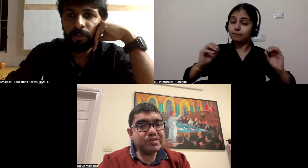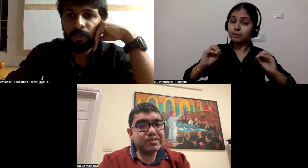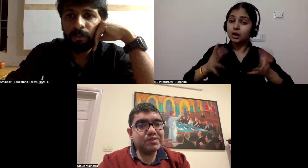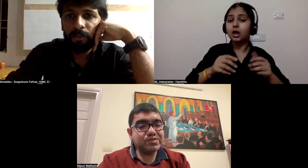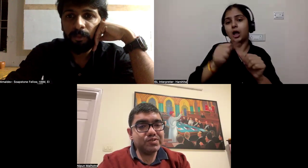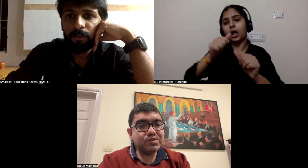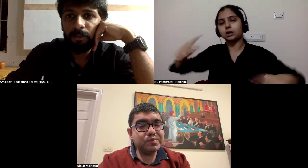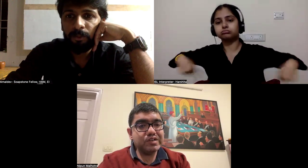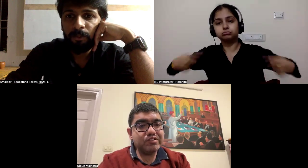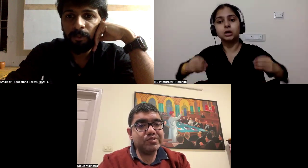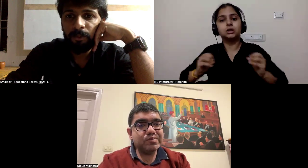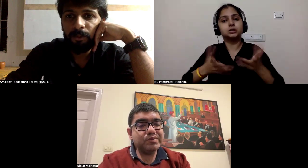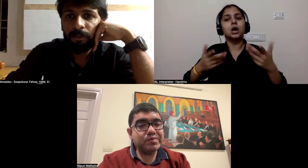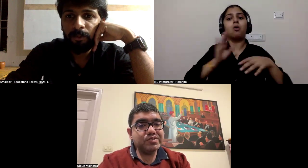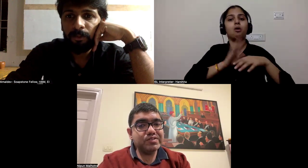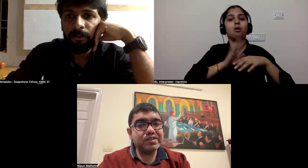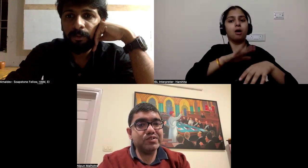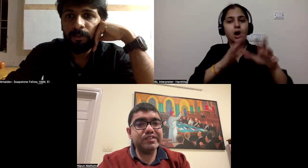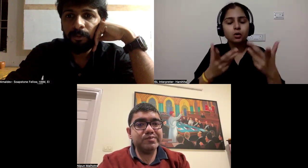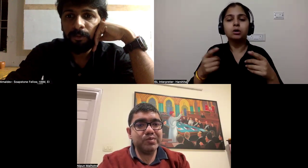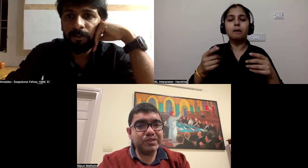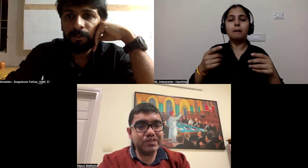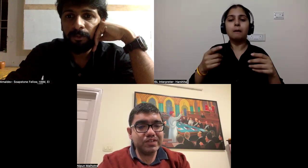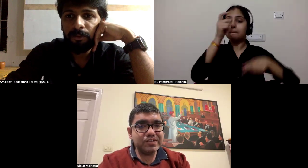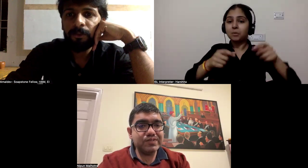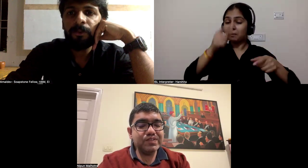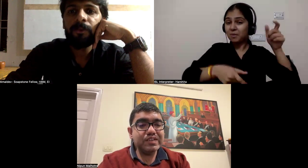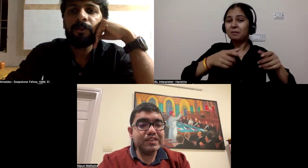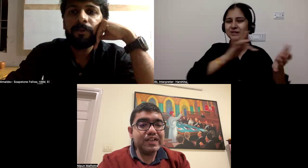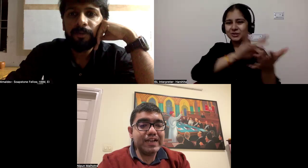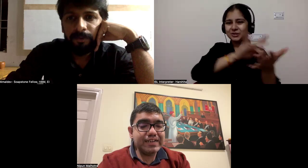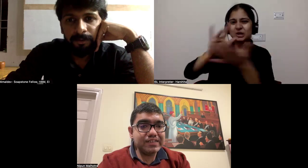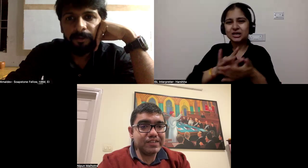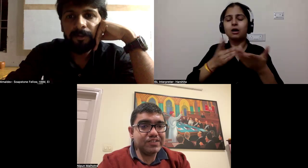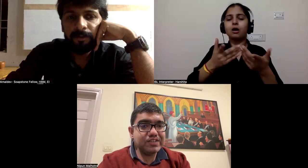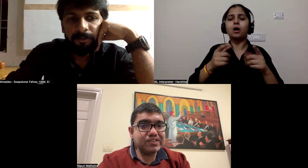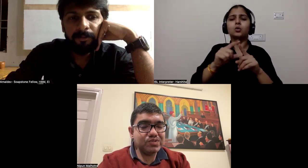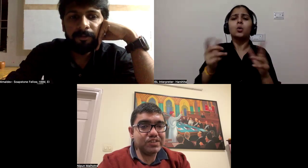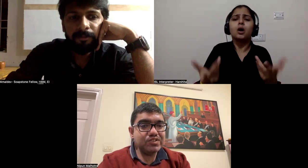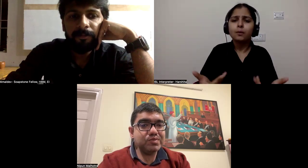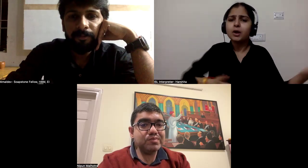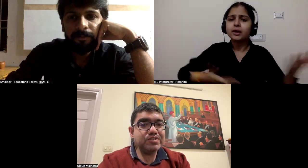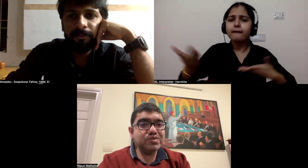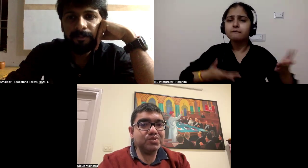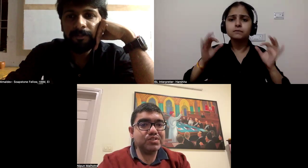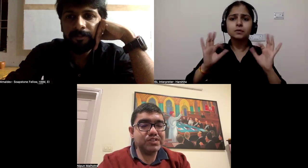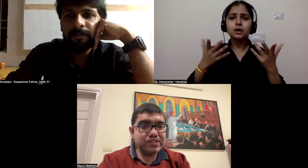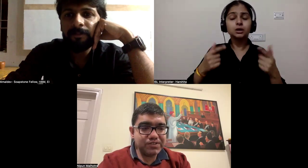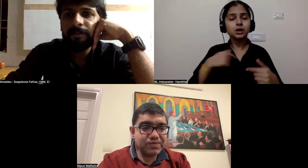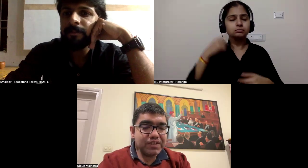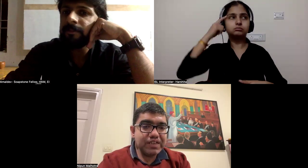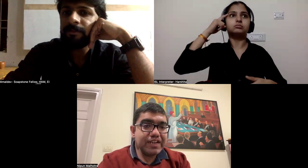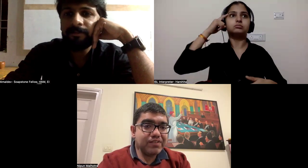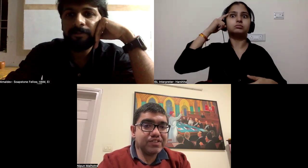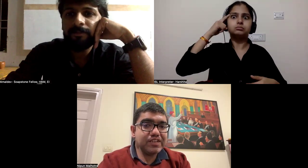people with disabilities also told me about how in some public places they're not treated properly, etc. And I realized that, there needs to be some institutional